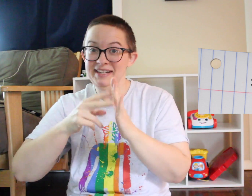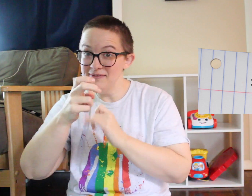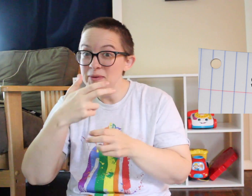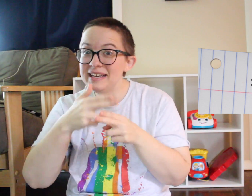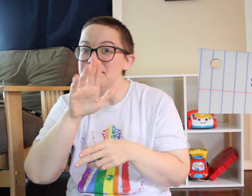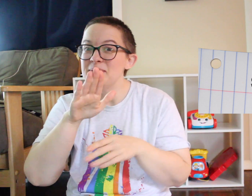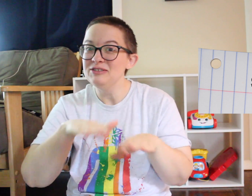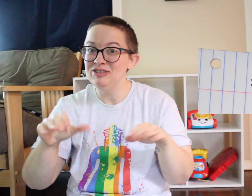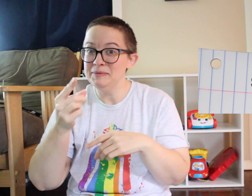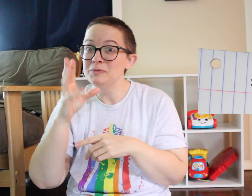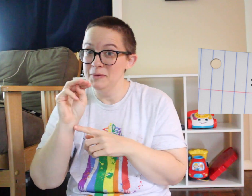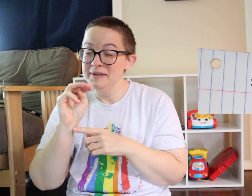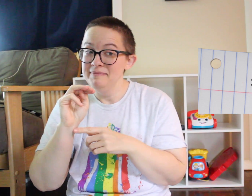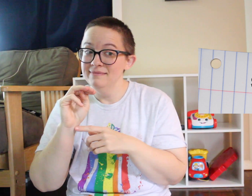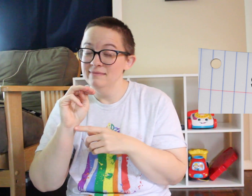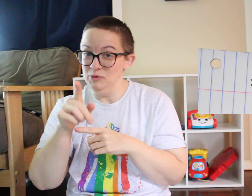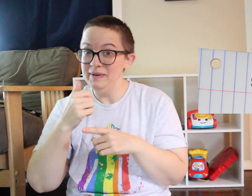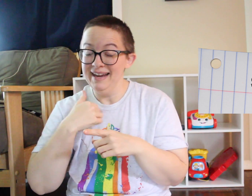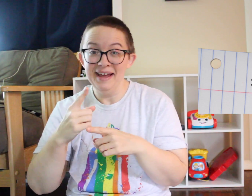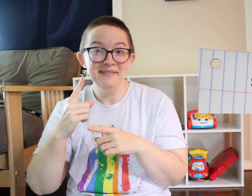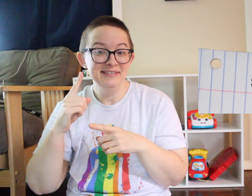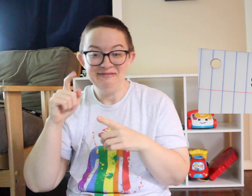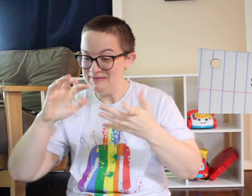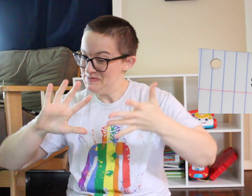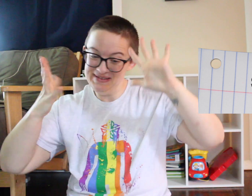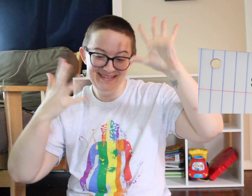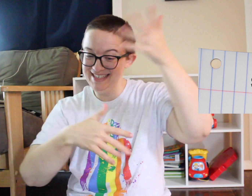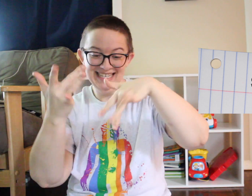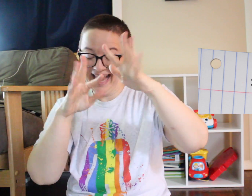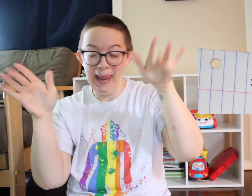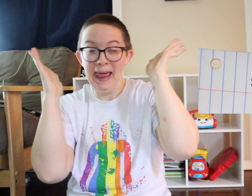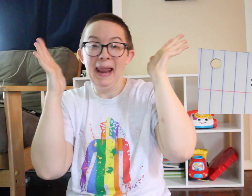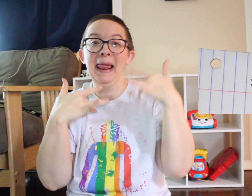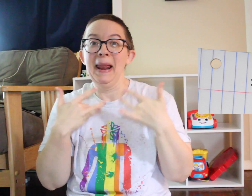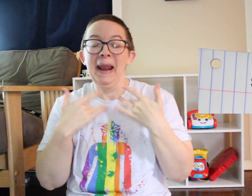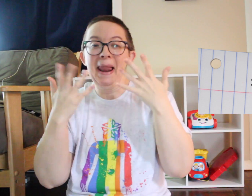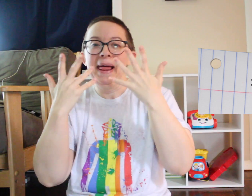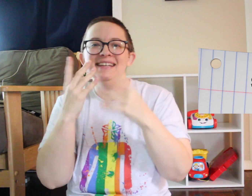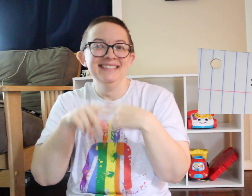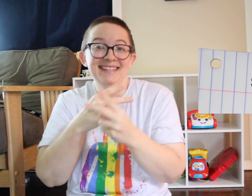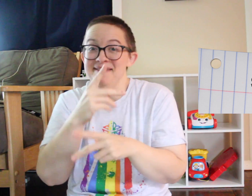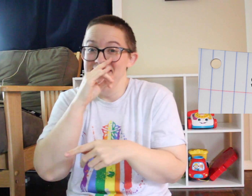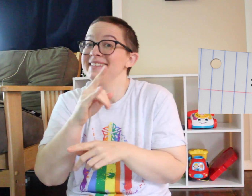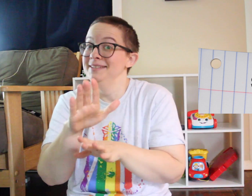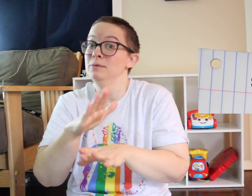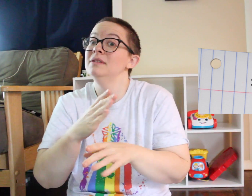like, forewarning that your child's name is Storm and you're going to have a crazy wild child who's all over the place,